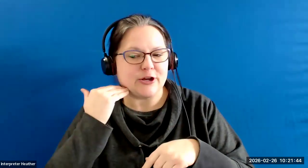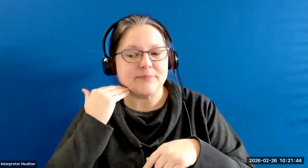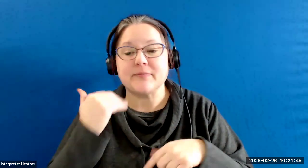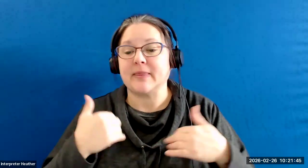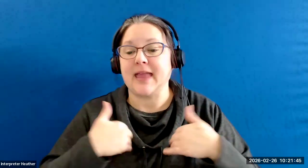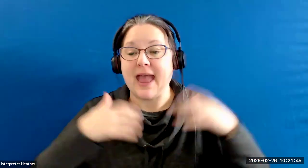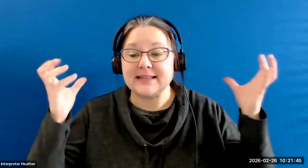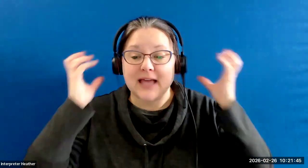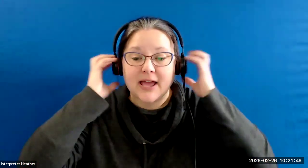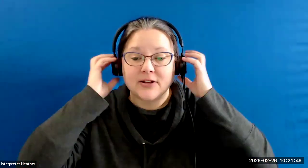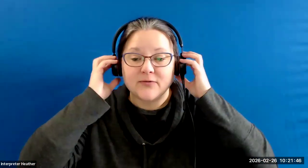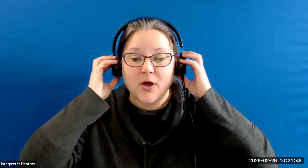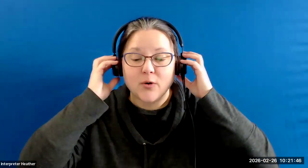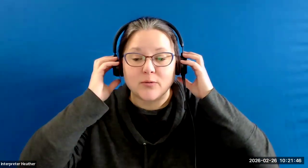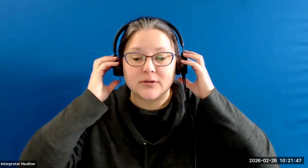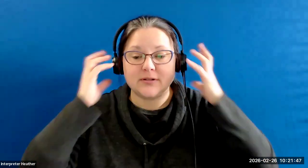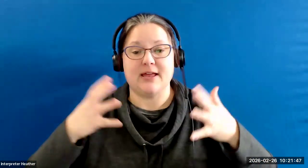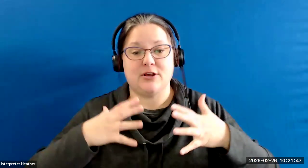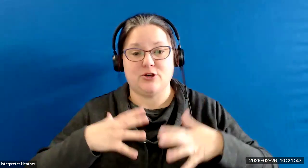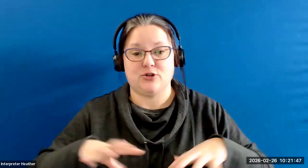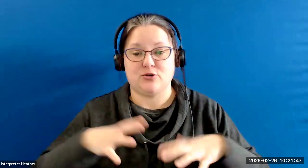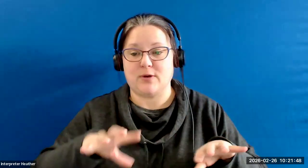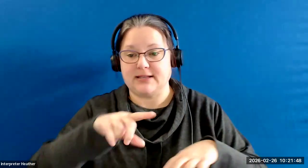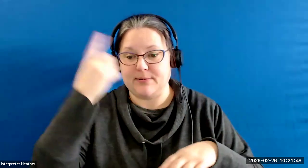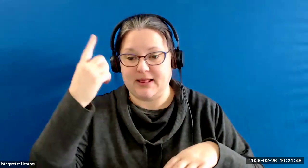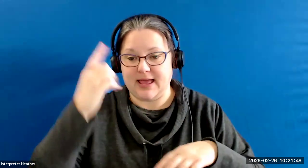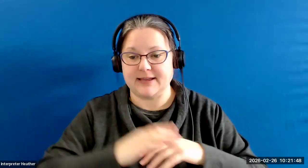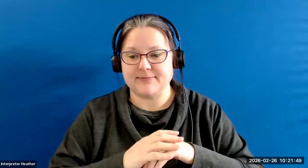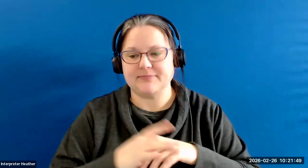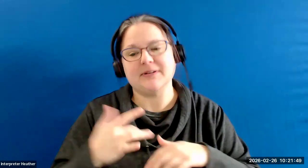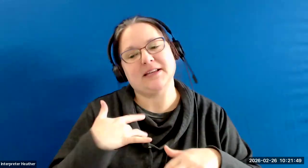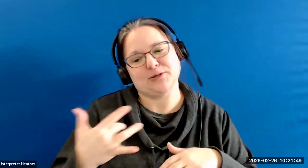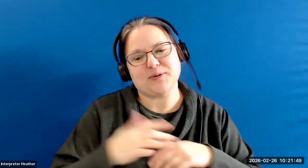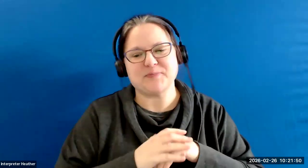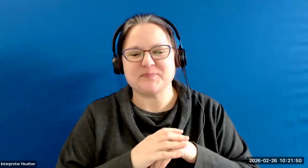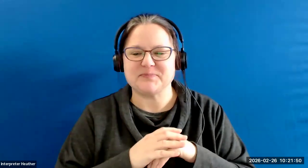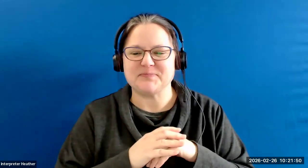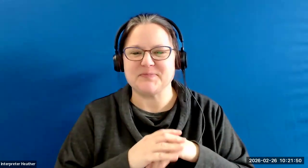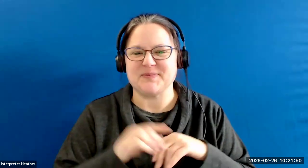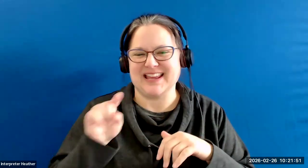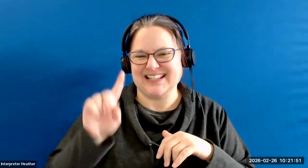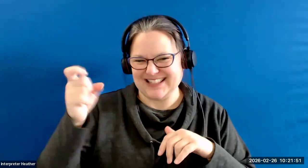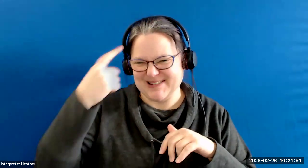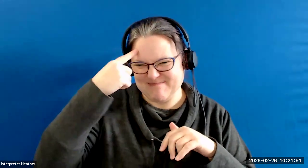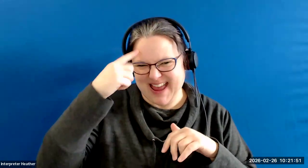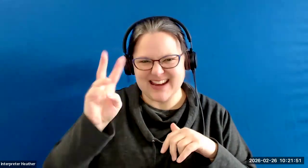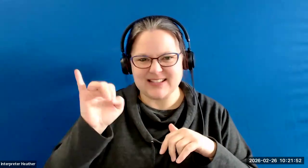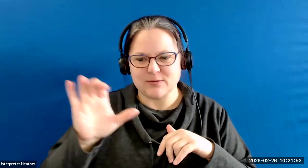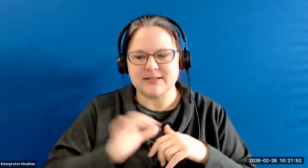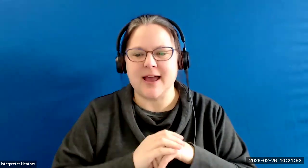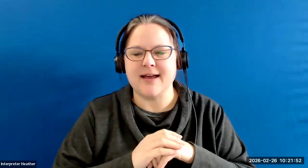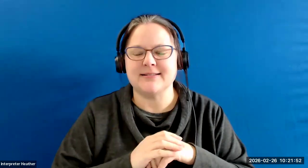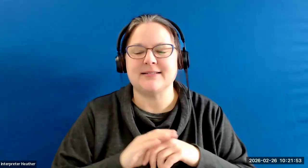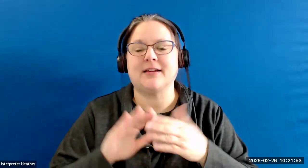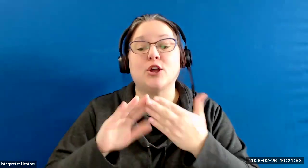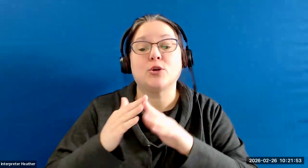wearing headphones and dressed in black, as per usual. She's in Madison, Wisconsin.